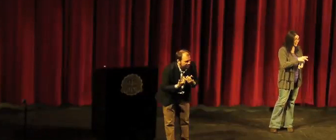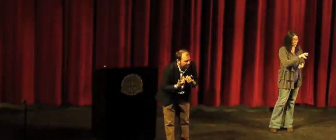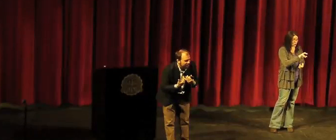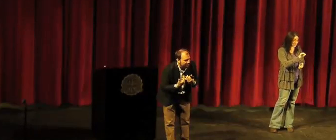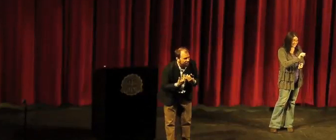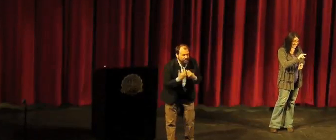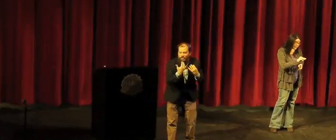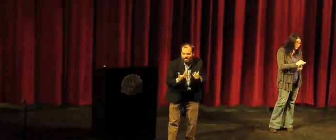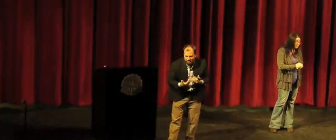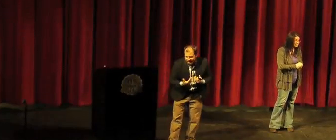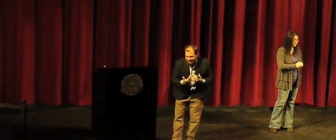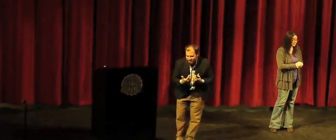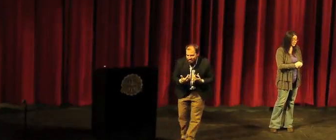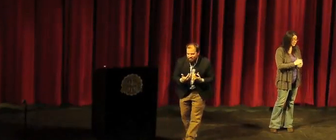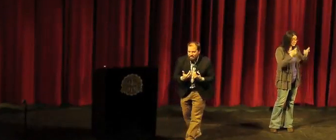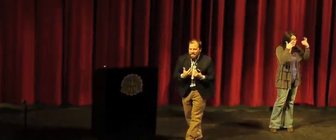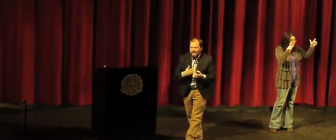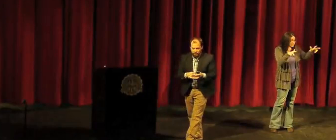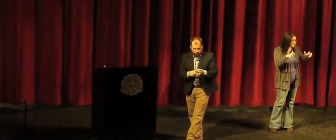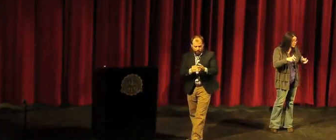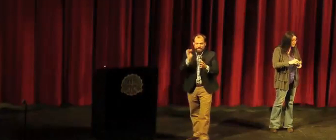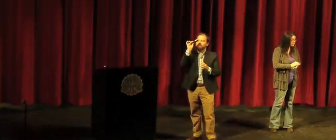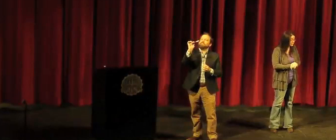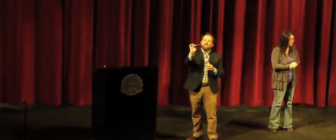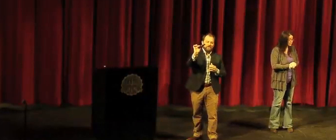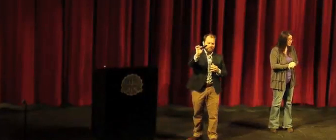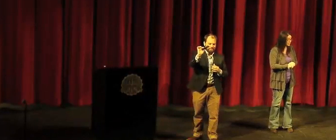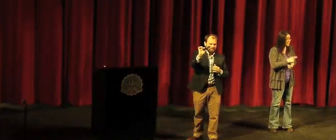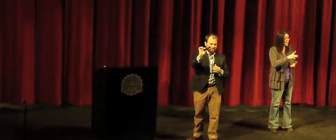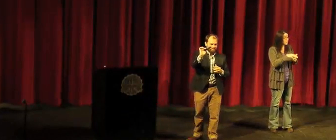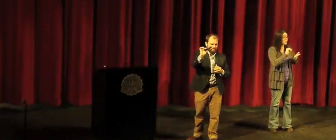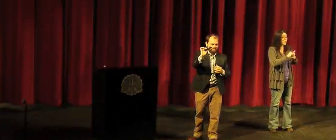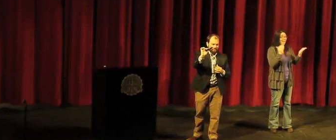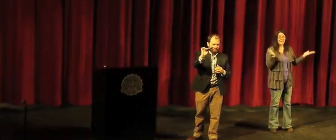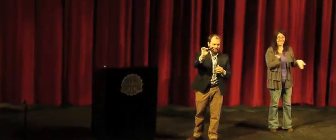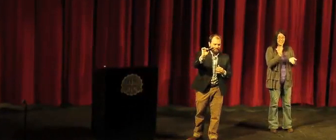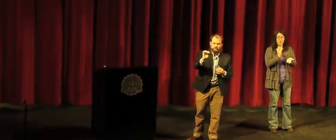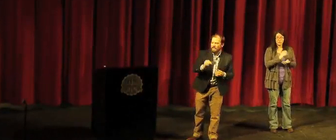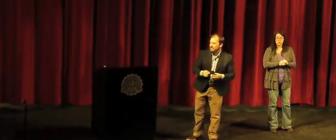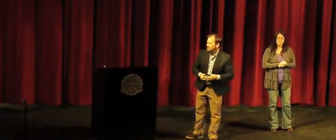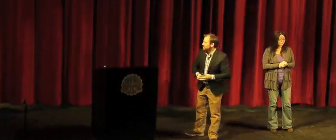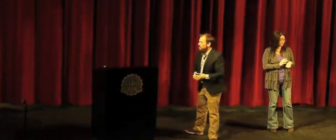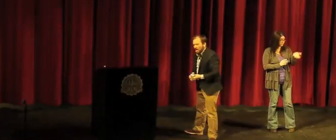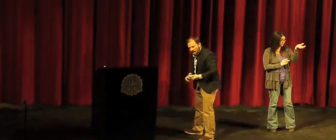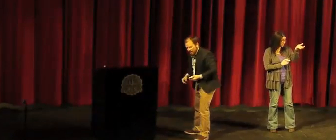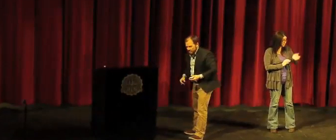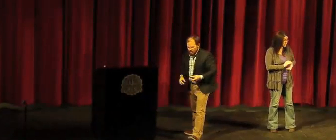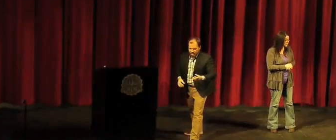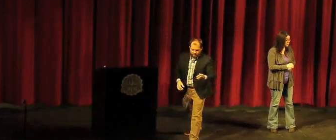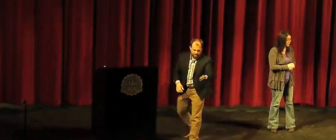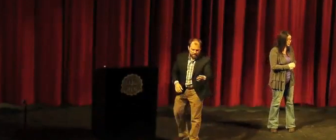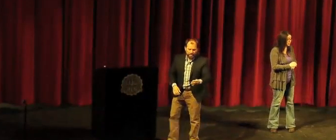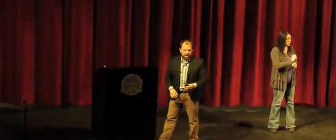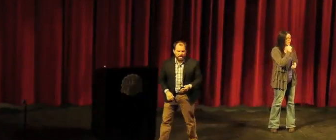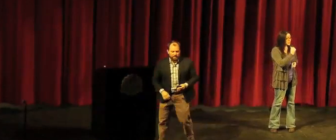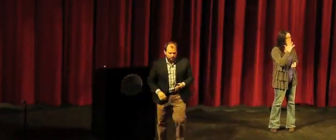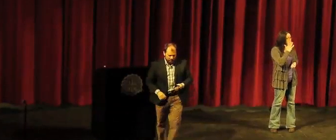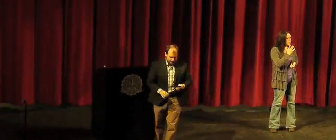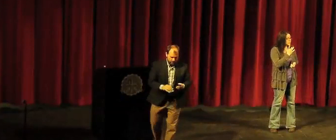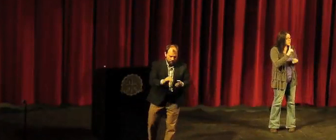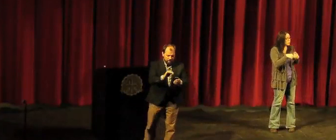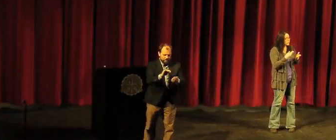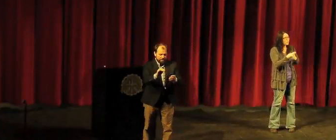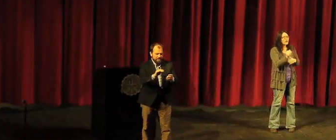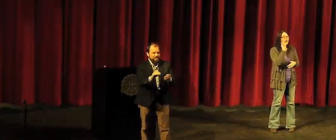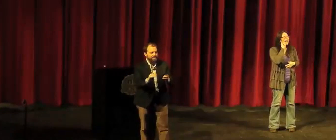Narcissism, solipsism, and you learned it here, right? Not because when you bought your iPhone,